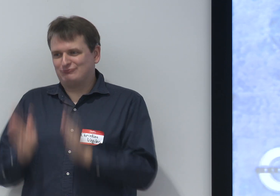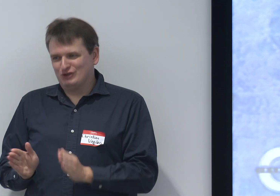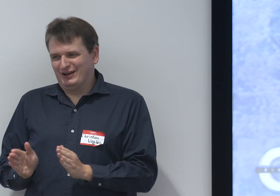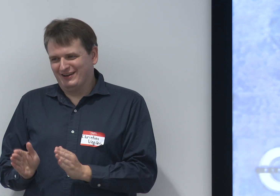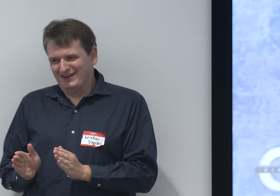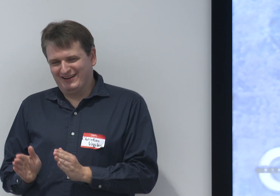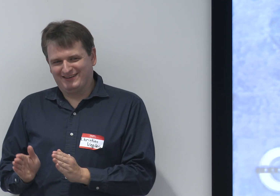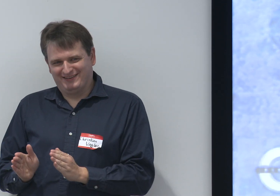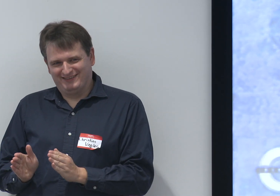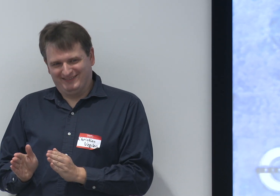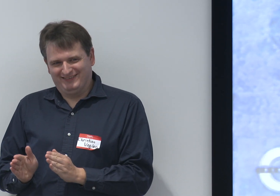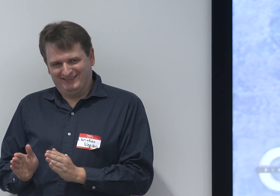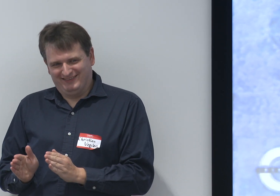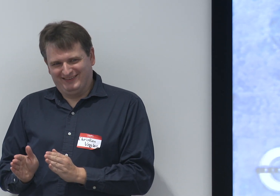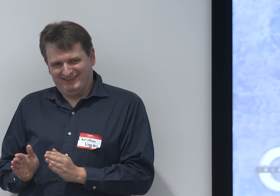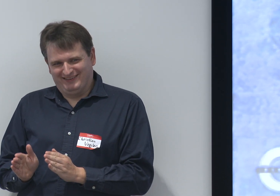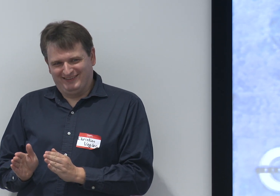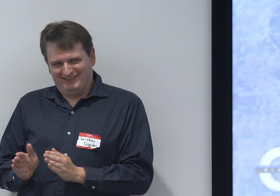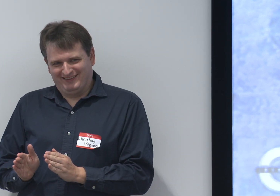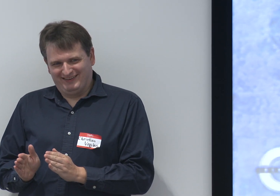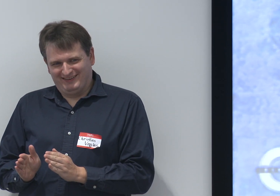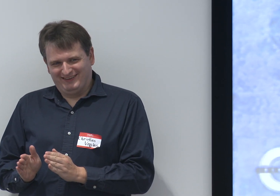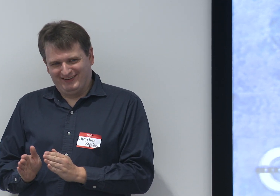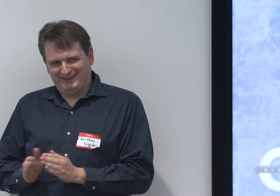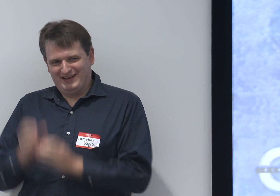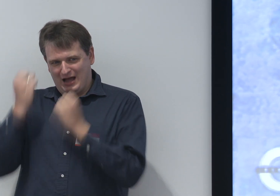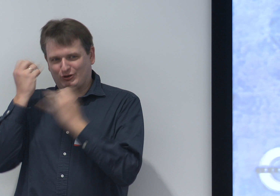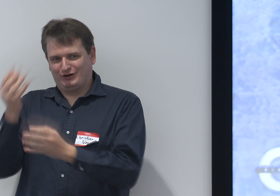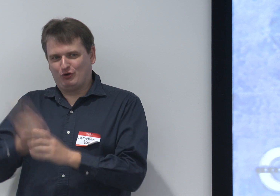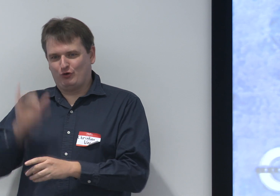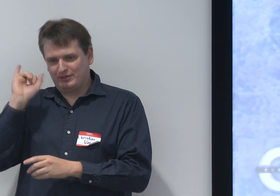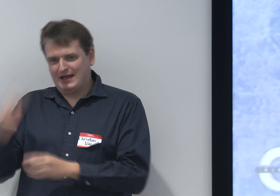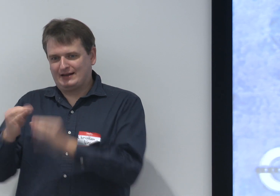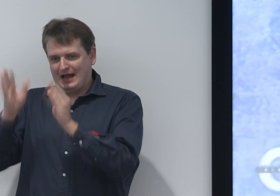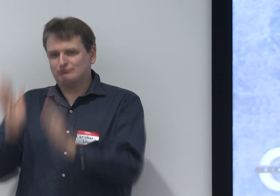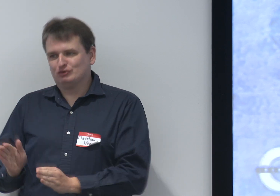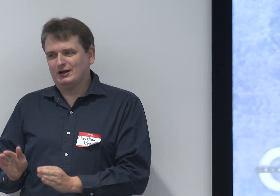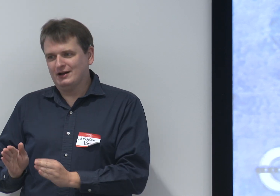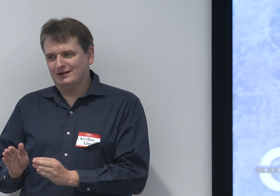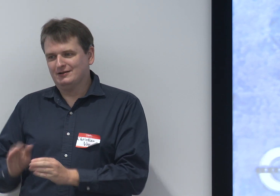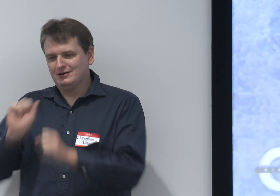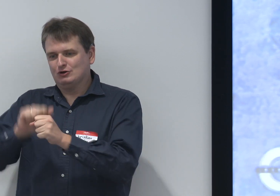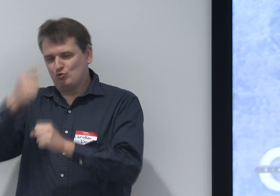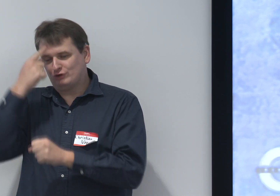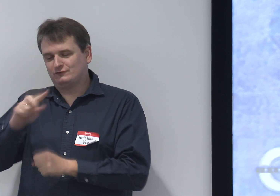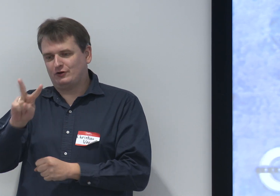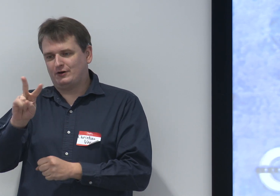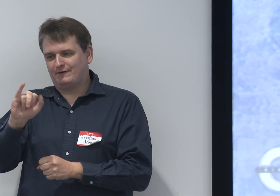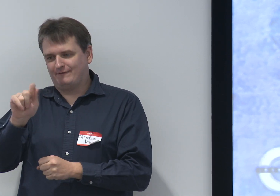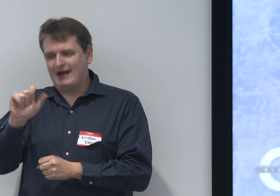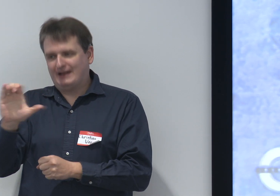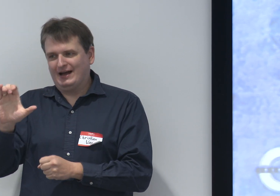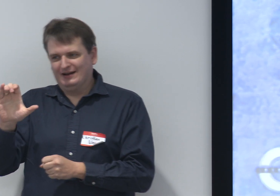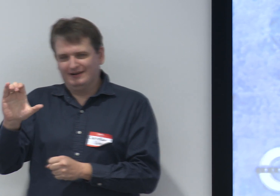the best top-line human captionists. And that captionist works for